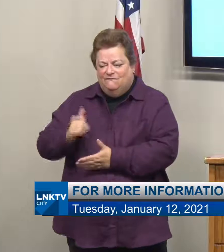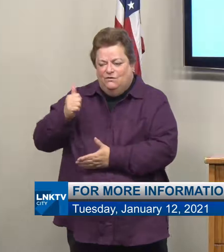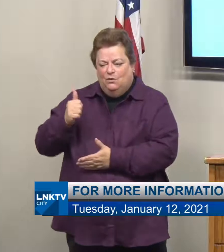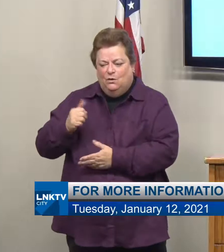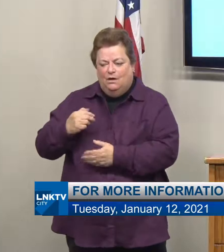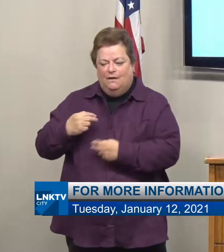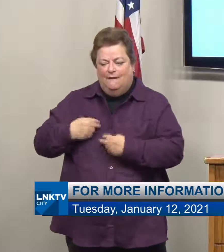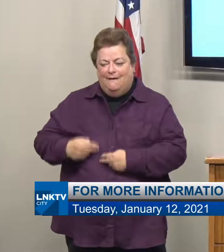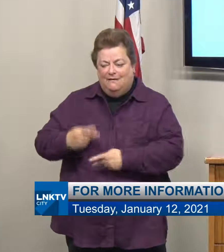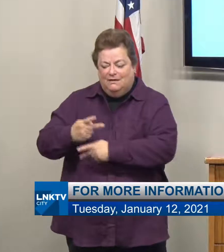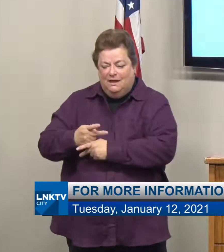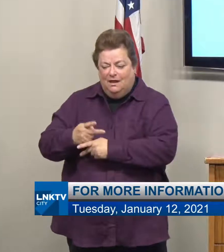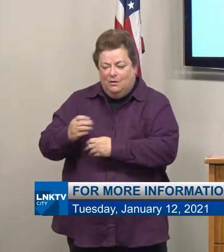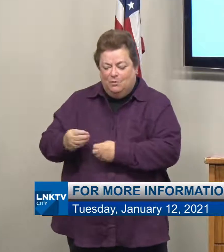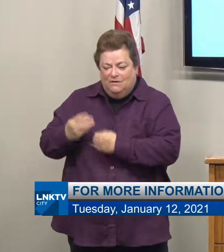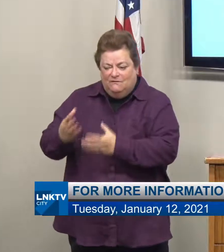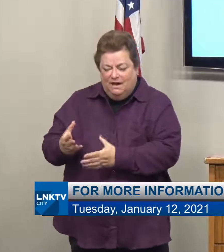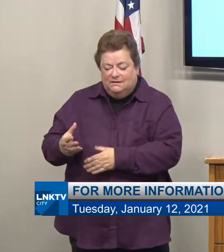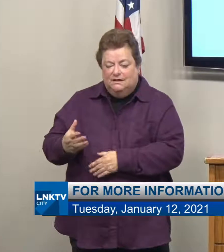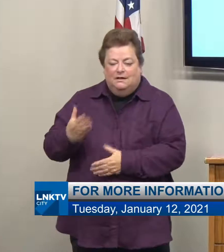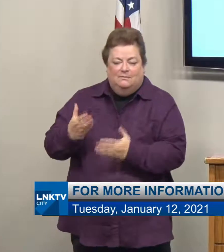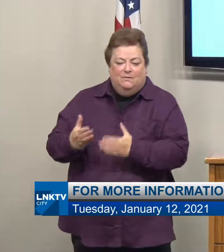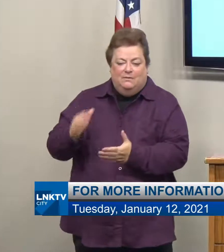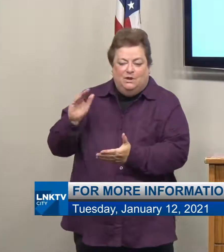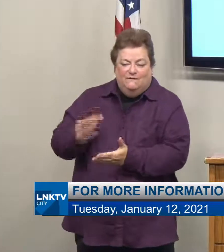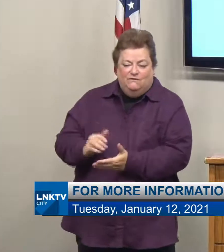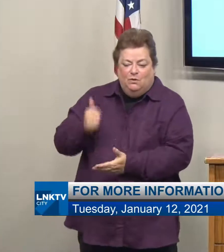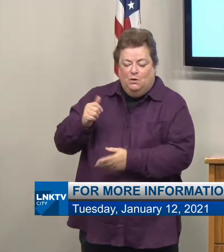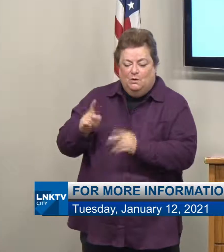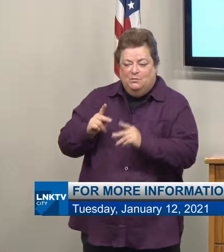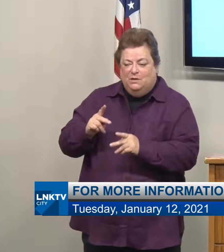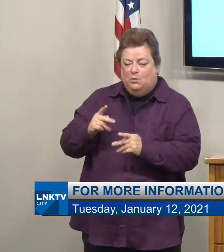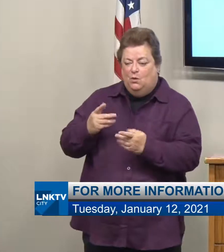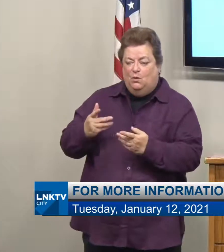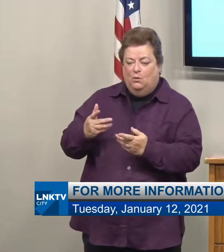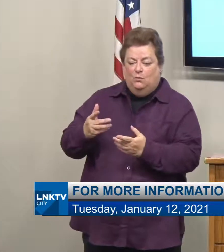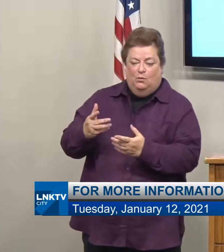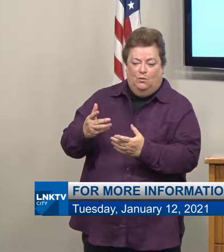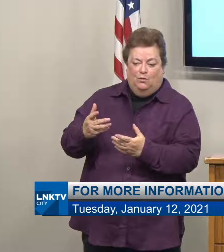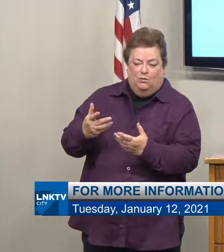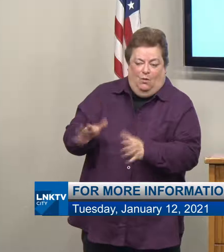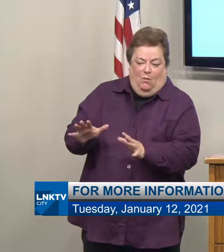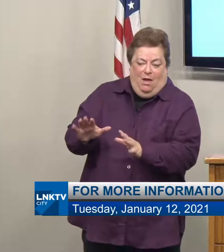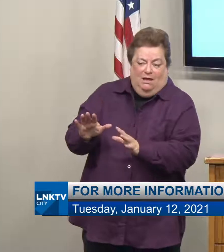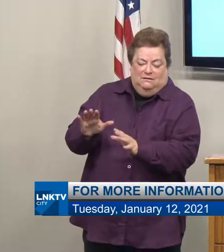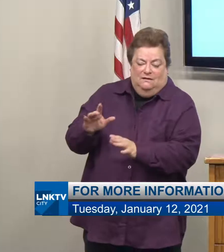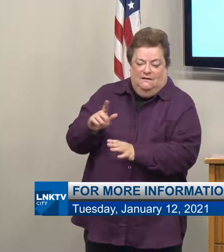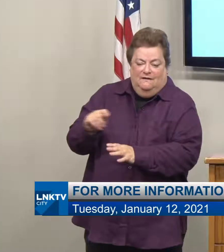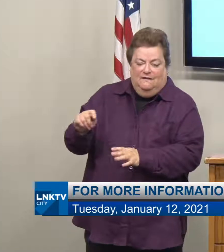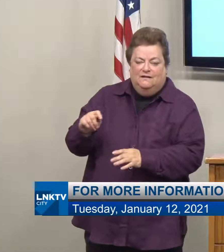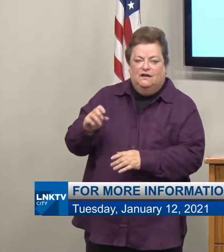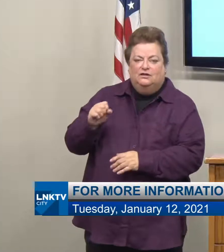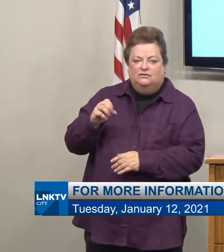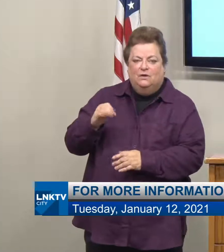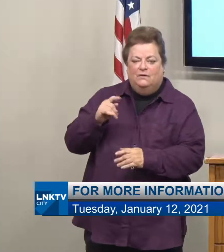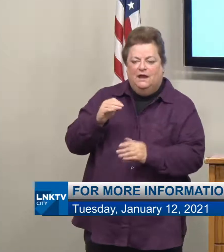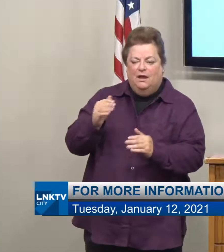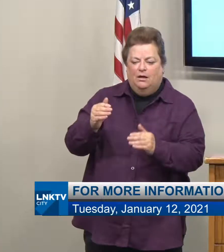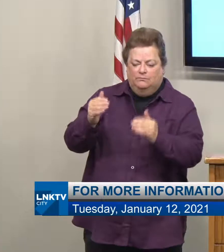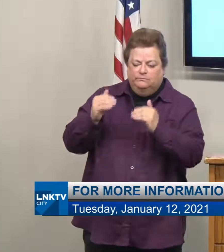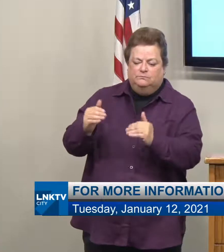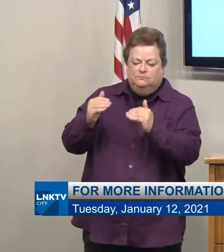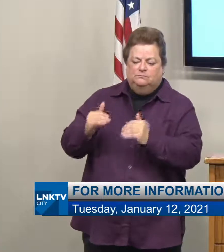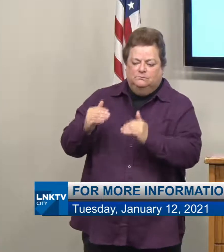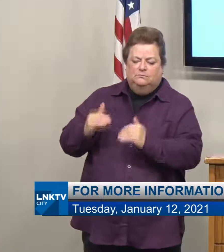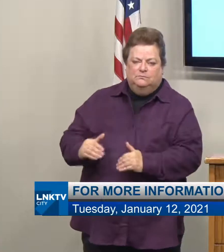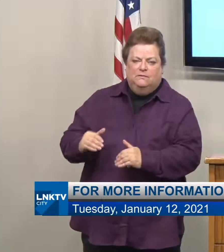they may have fewer people desiring to take the vaccine, so therefore they are moving further into other phases.